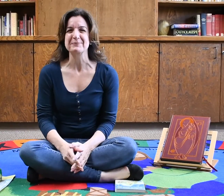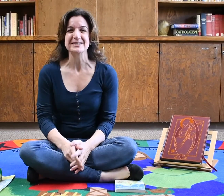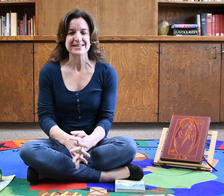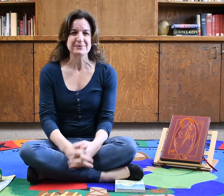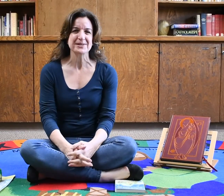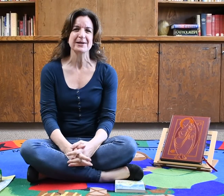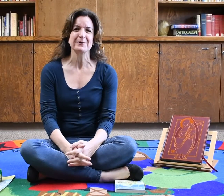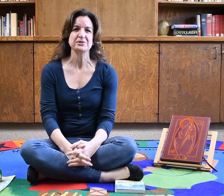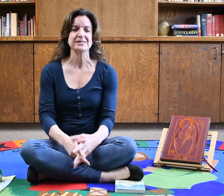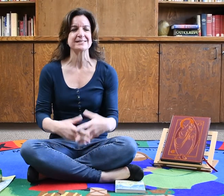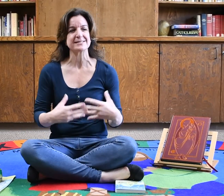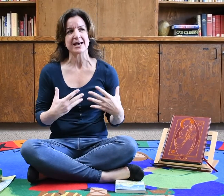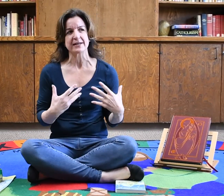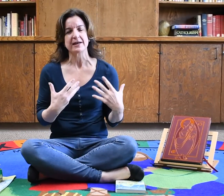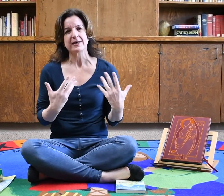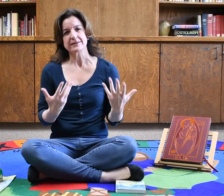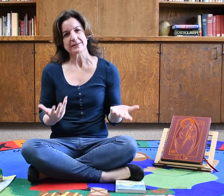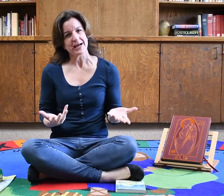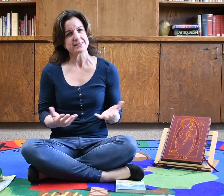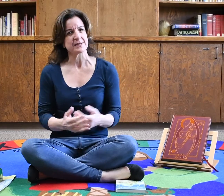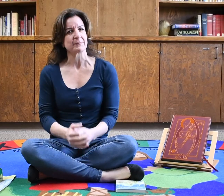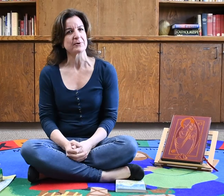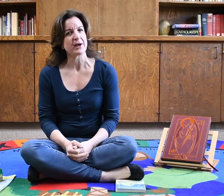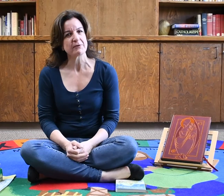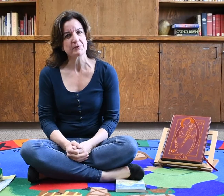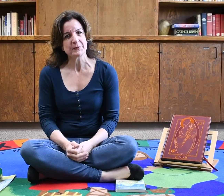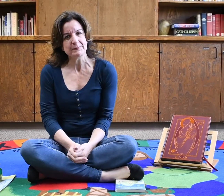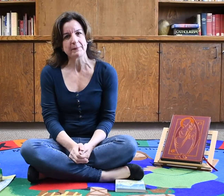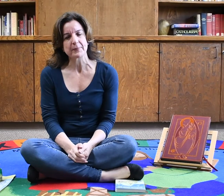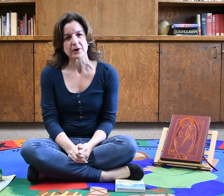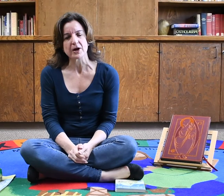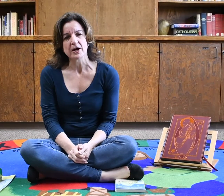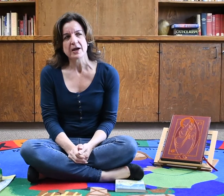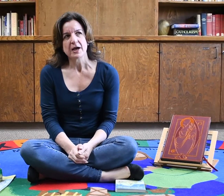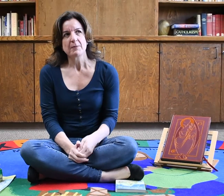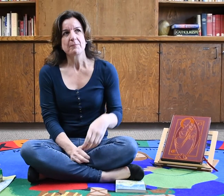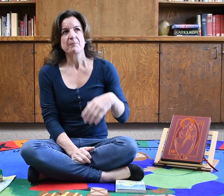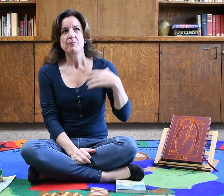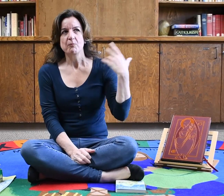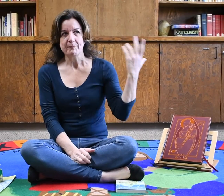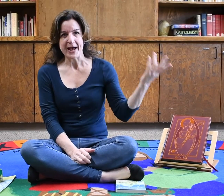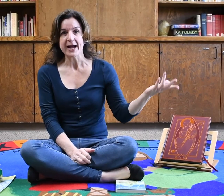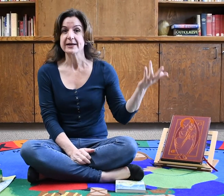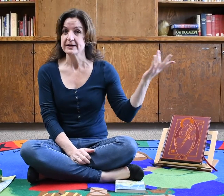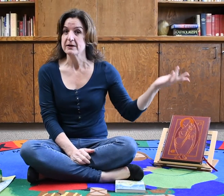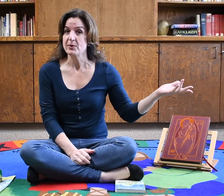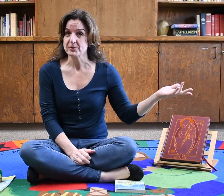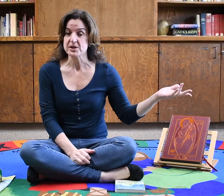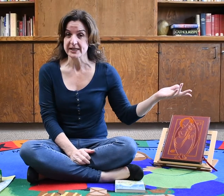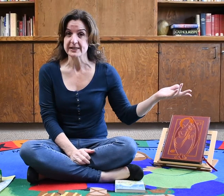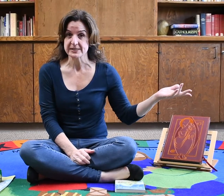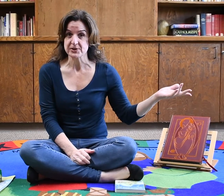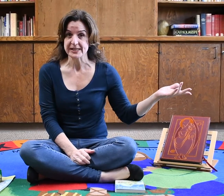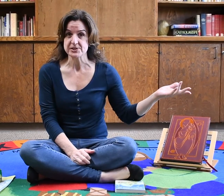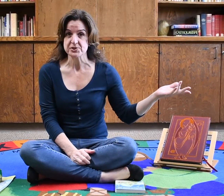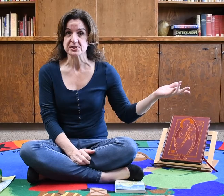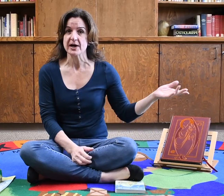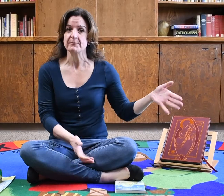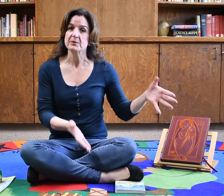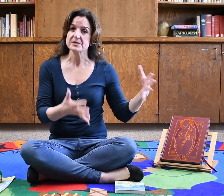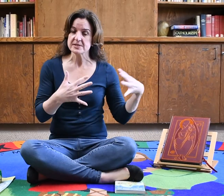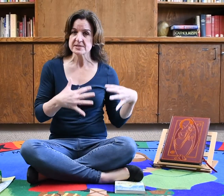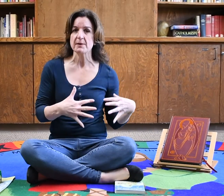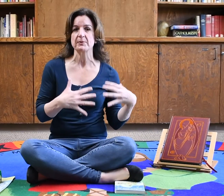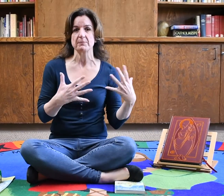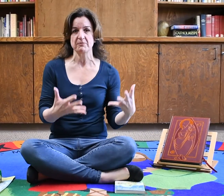Jesus, don't we? But today we're talking about Jesus and the Last Supper. Now, if you remember back in when we're talking in during Easter